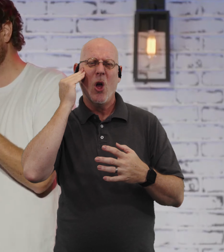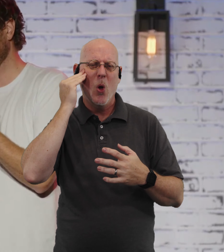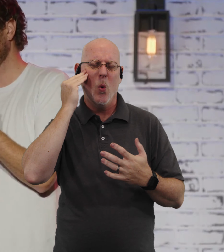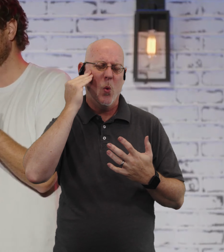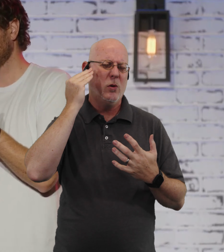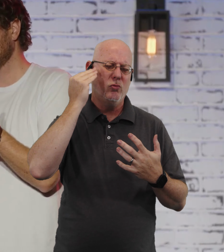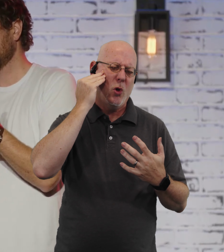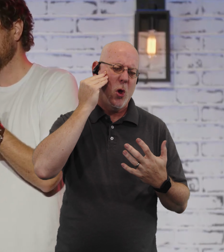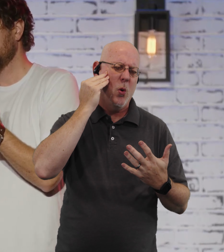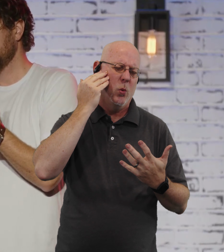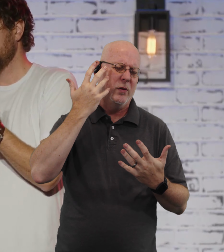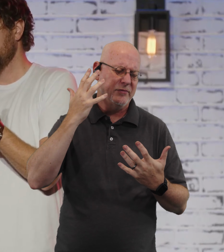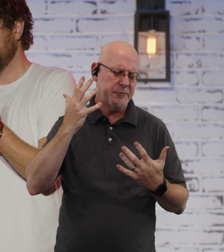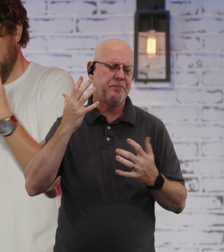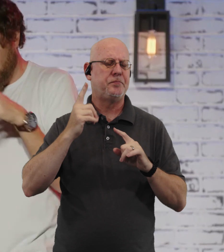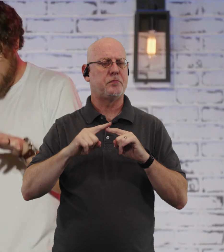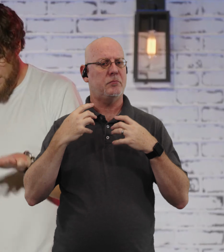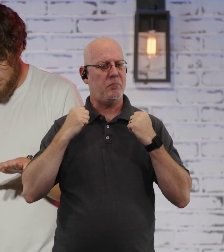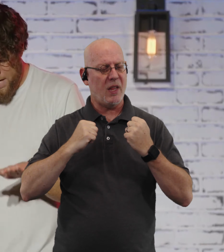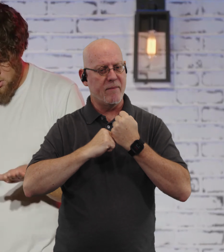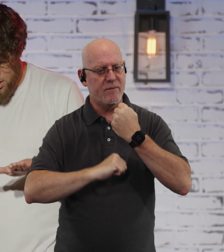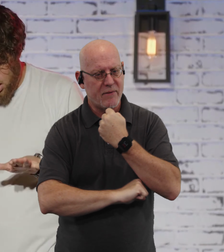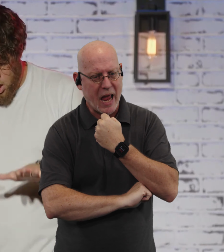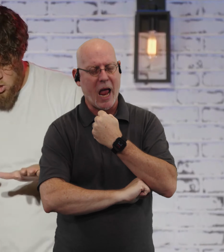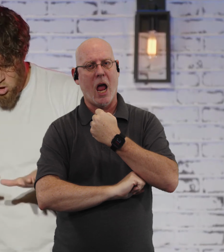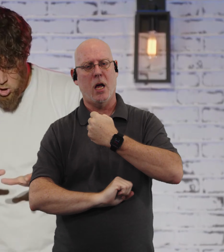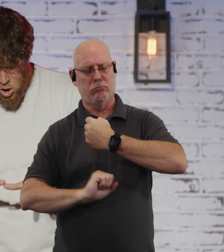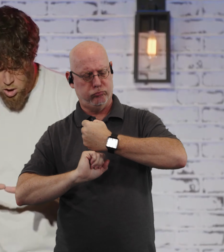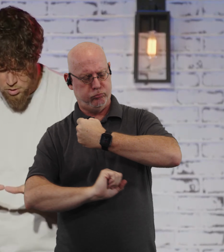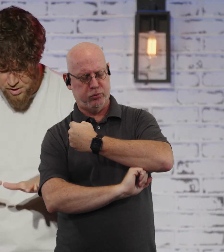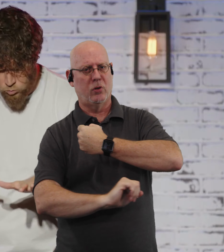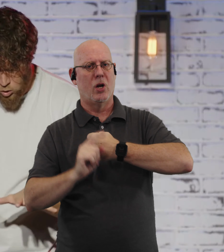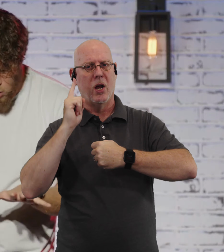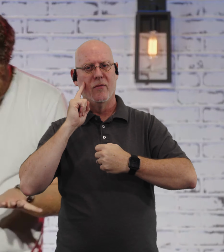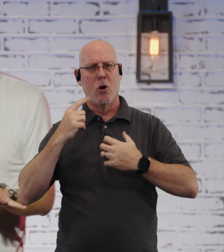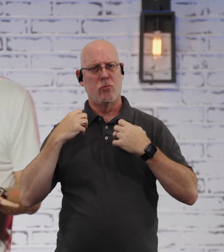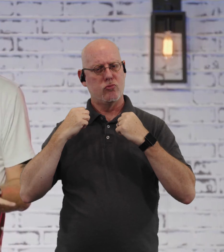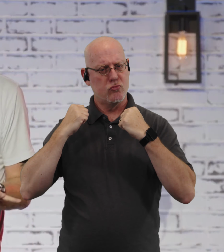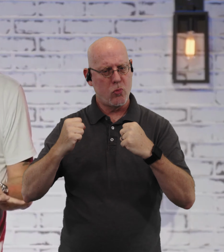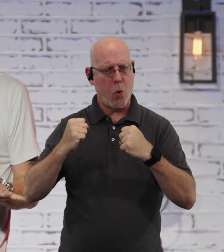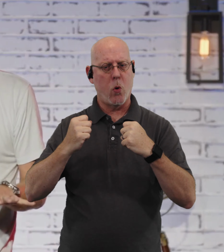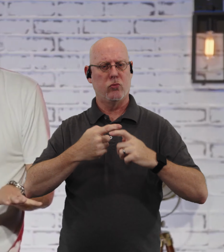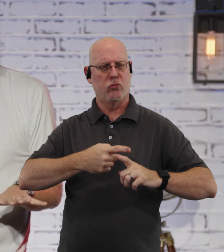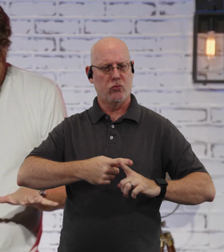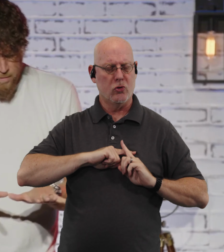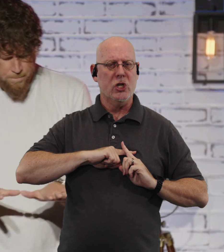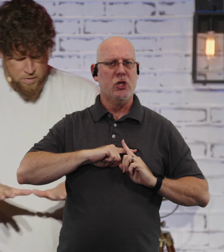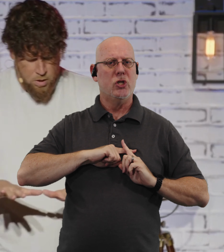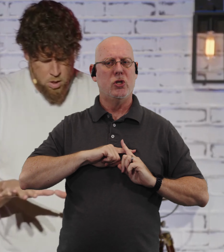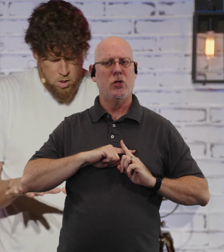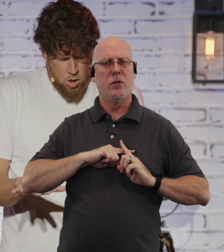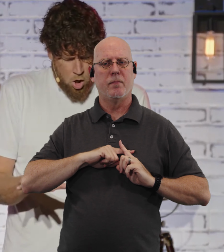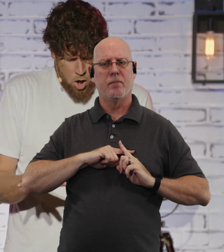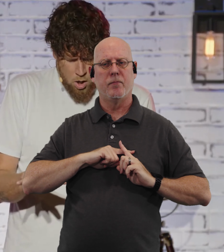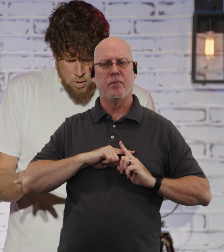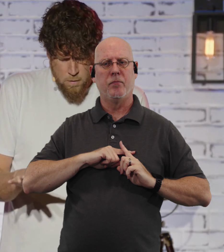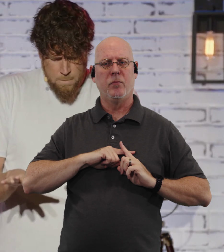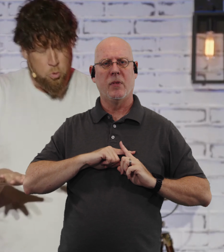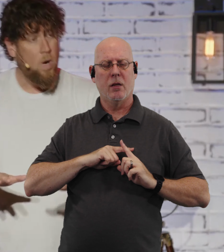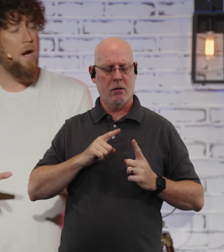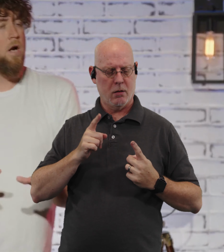this. But the healthy foundation that undergirds the robust follower of Jesus